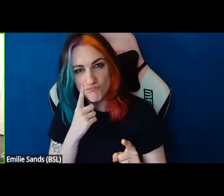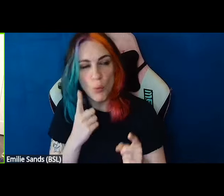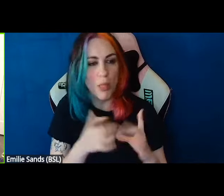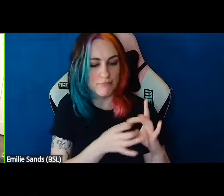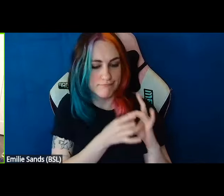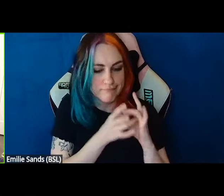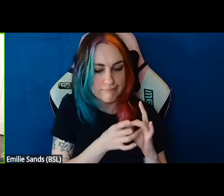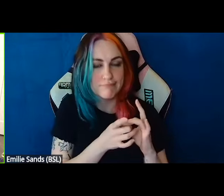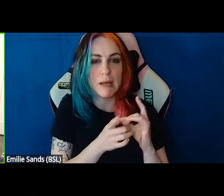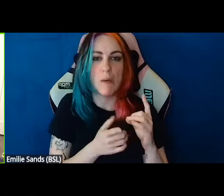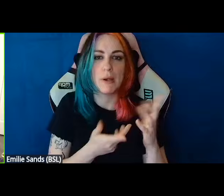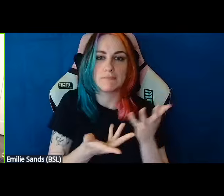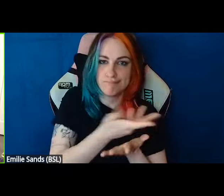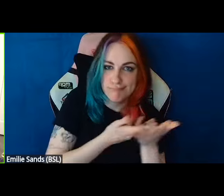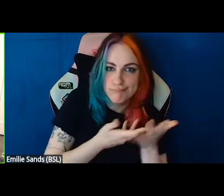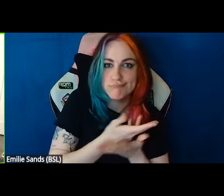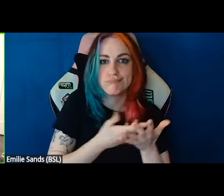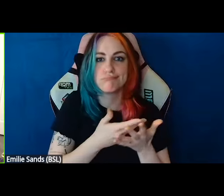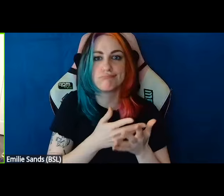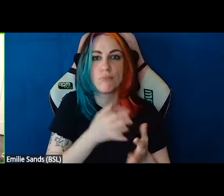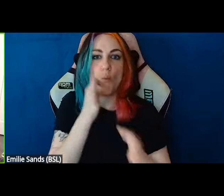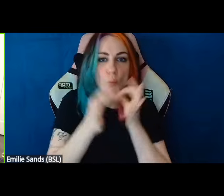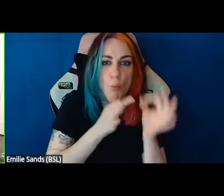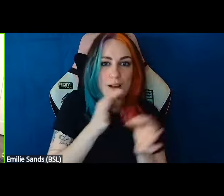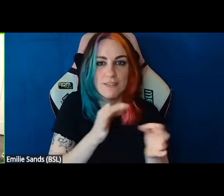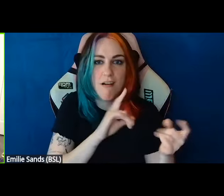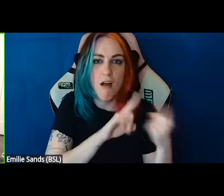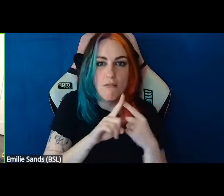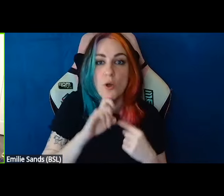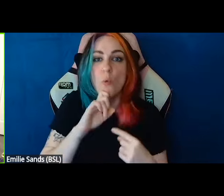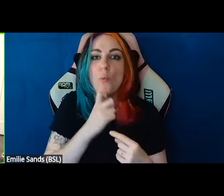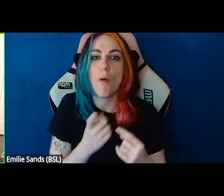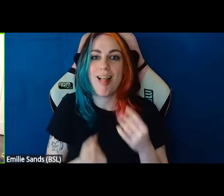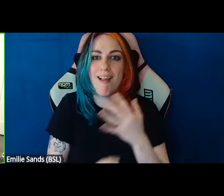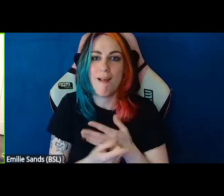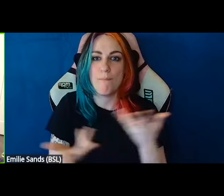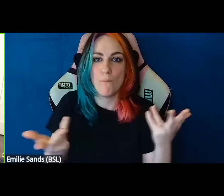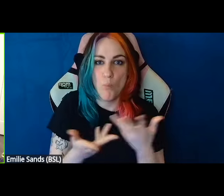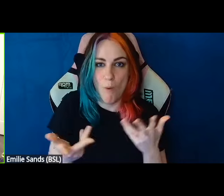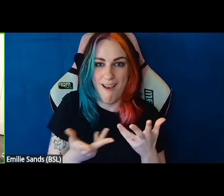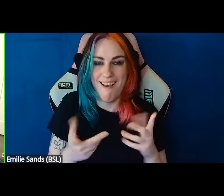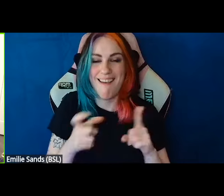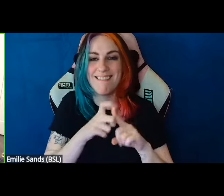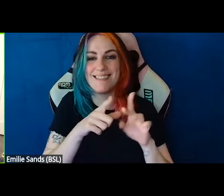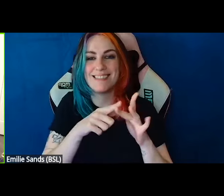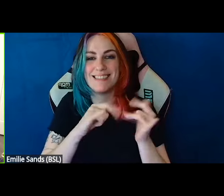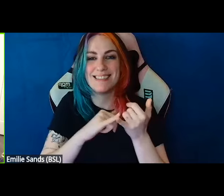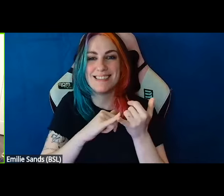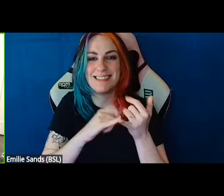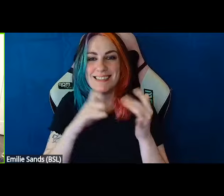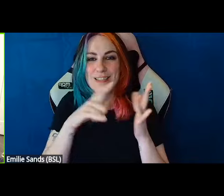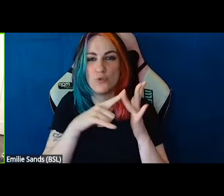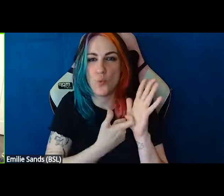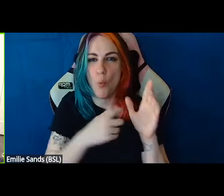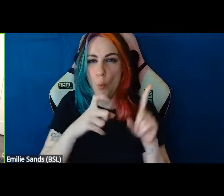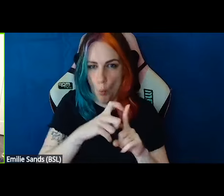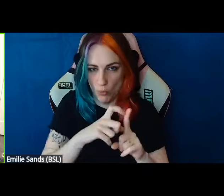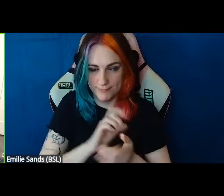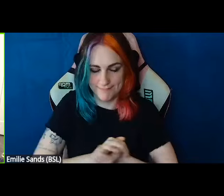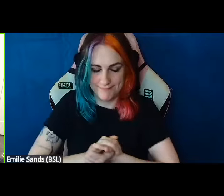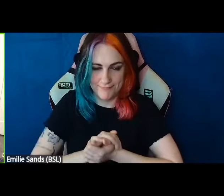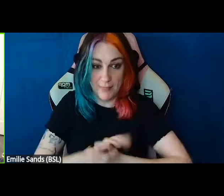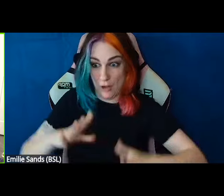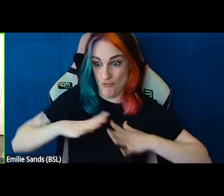and discussions will be happening in Discord. So I can already see you. I have another laptop off to the